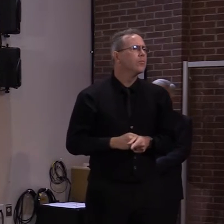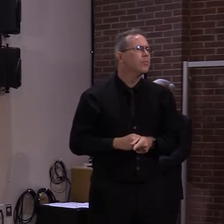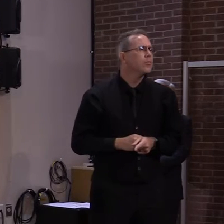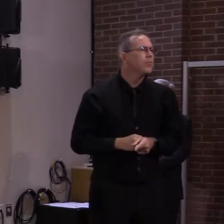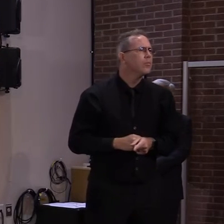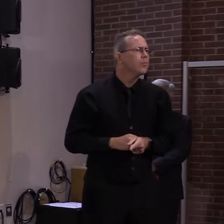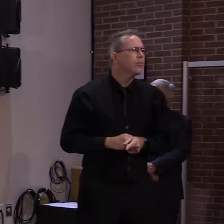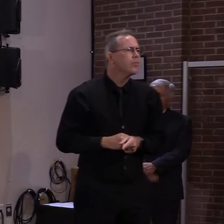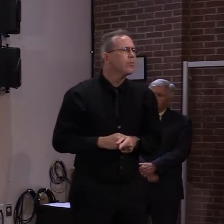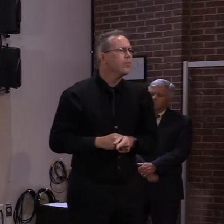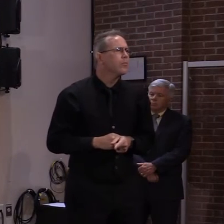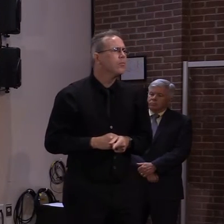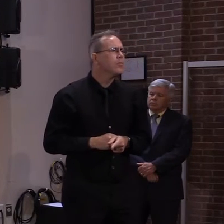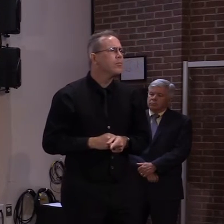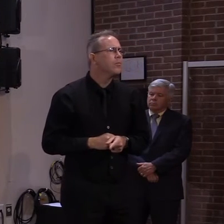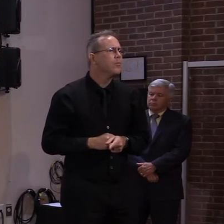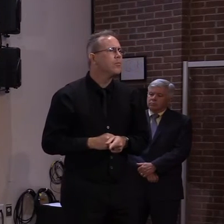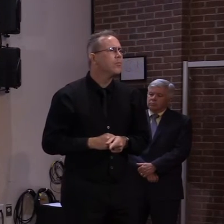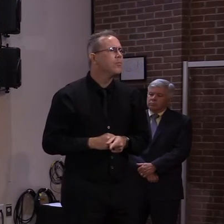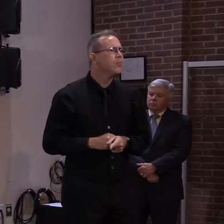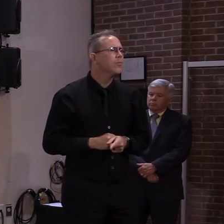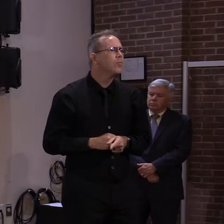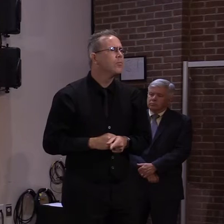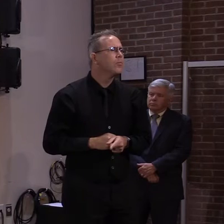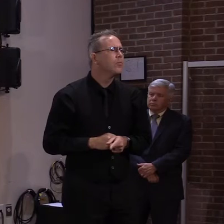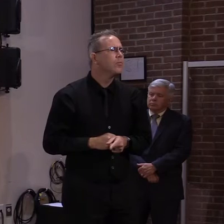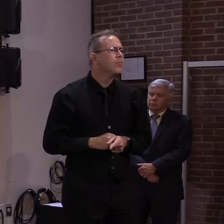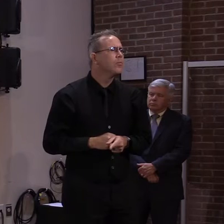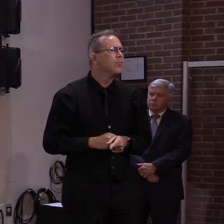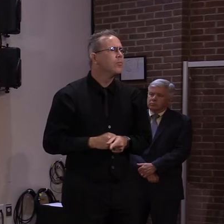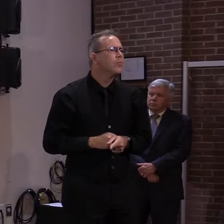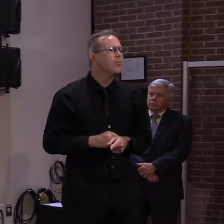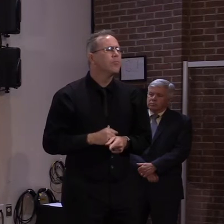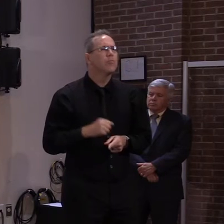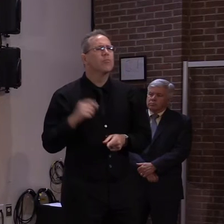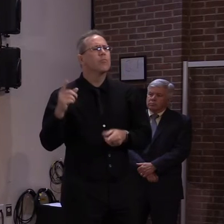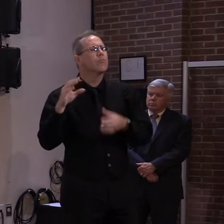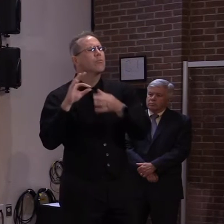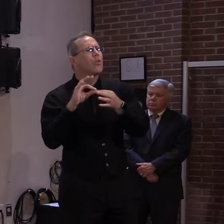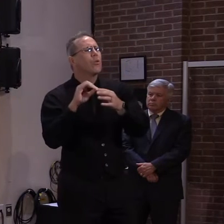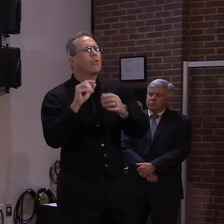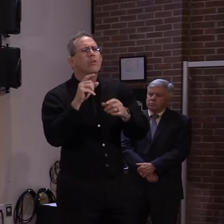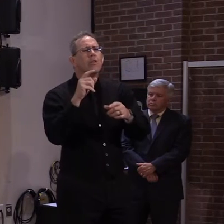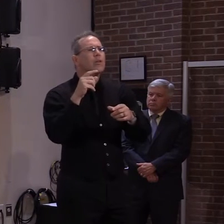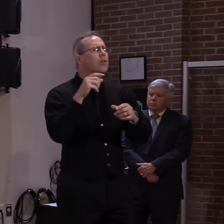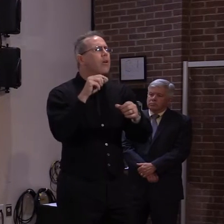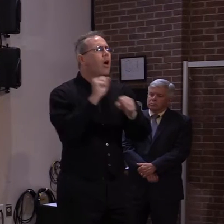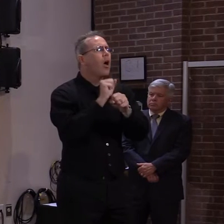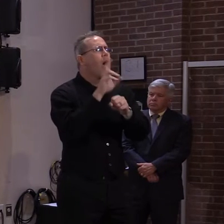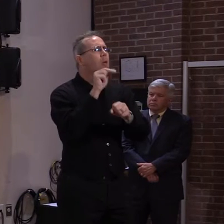Labor send out all of those checks at the beginning of 2020 or throughout 2020. And I'm